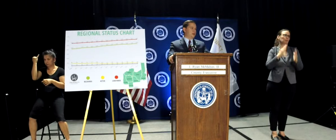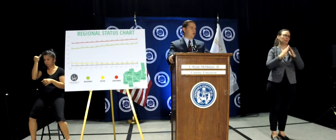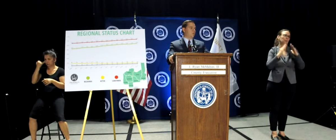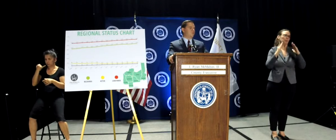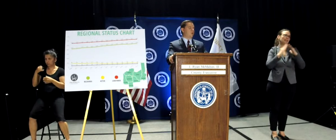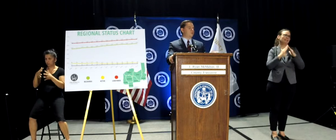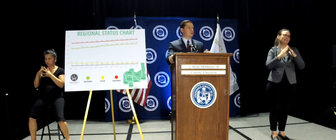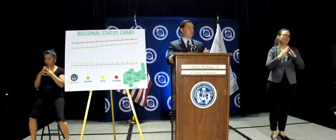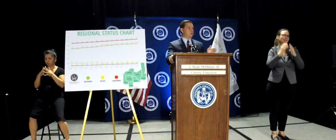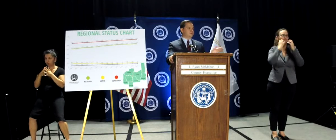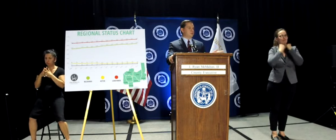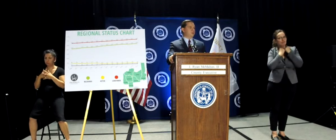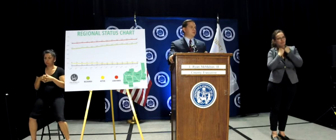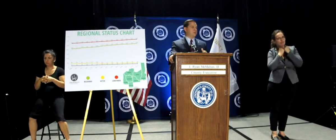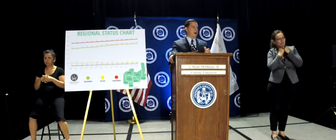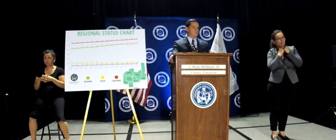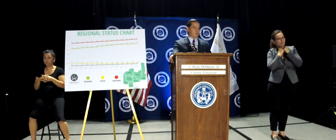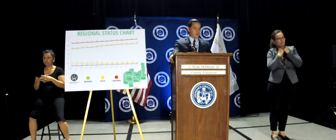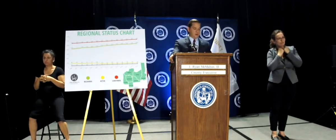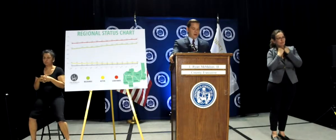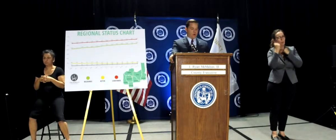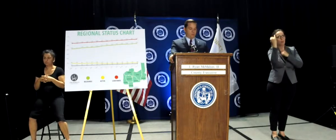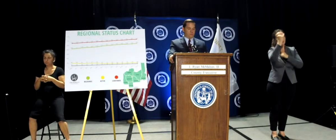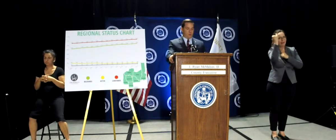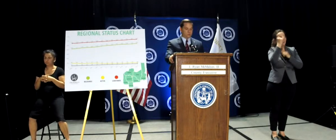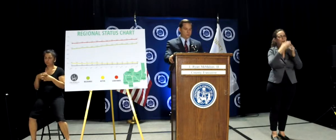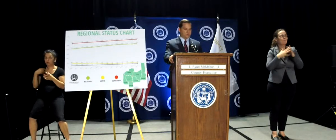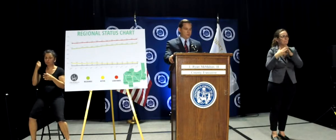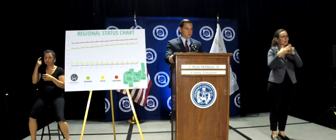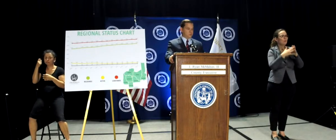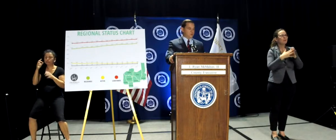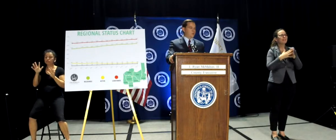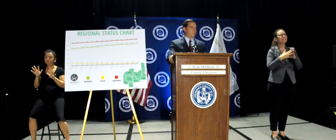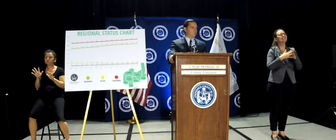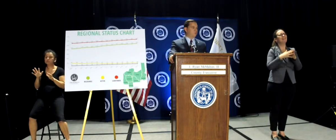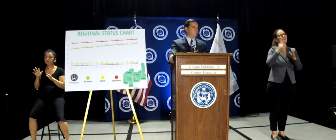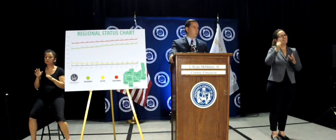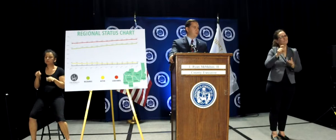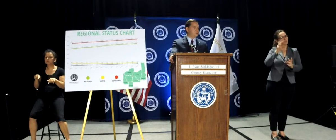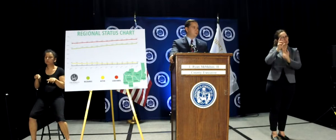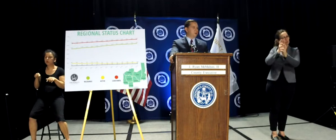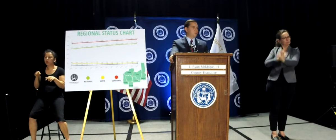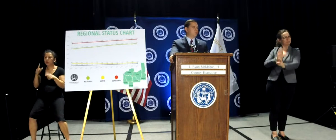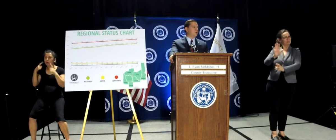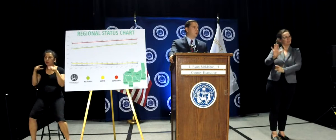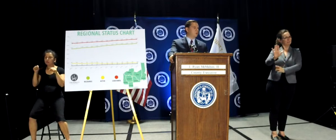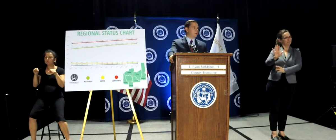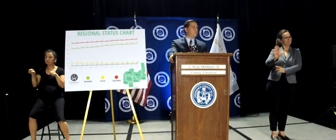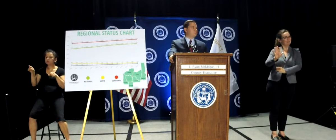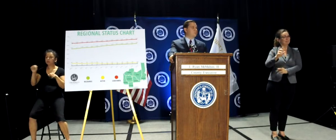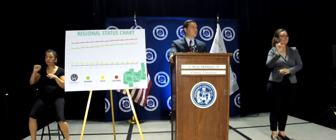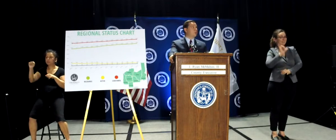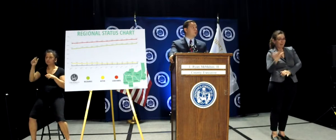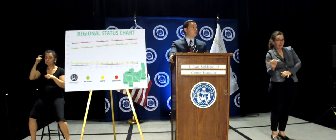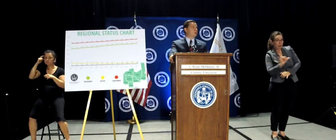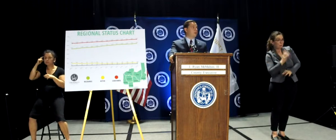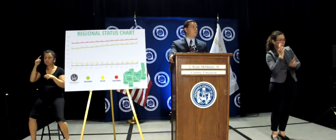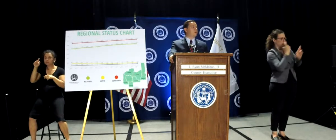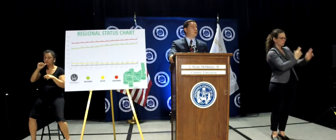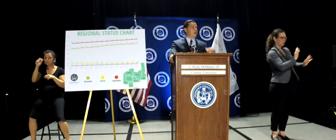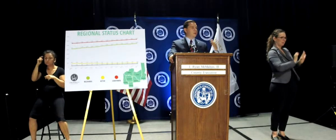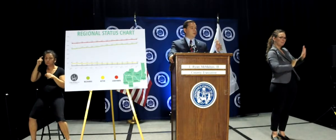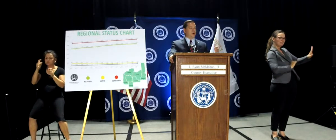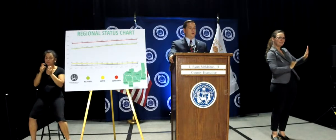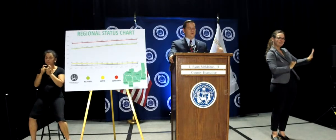important in this, and I hope folks get to that, and I hope folks listen to the other viewpoints that they don't agree with, that maybe don't agree with